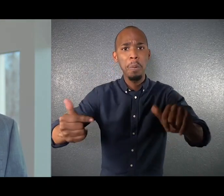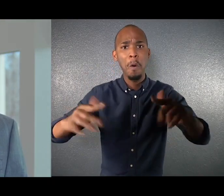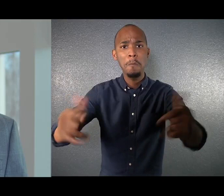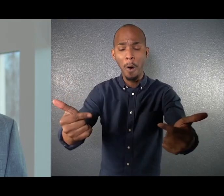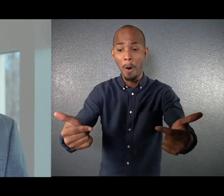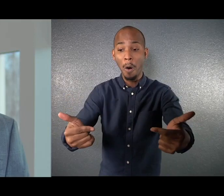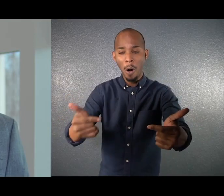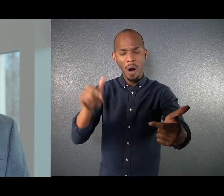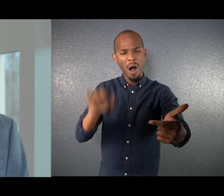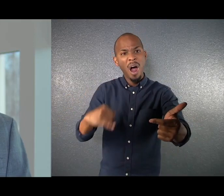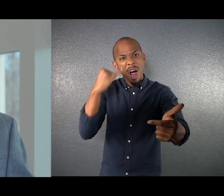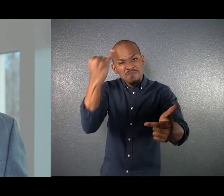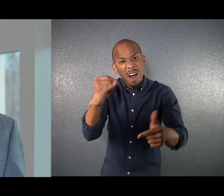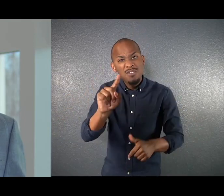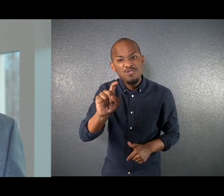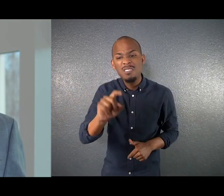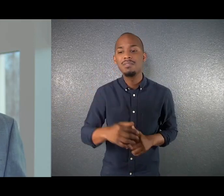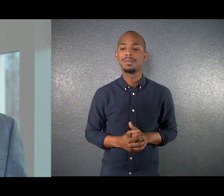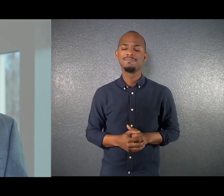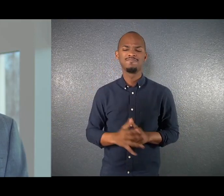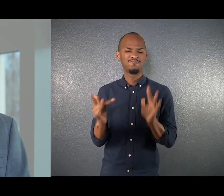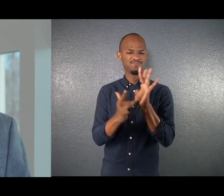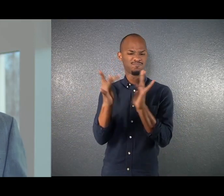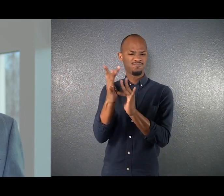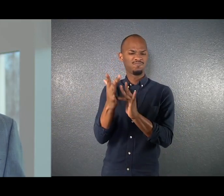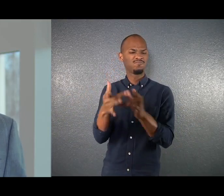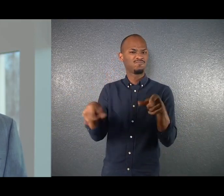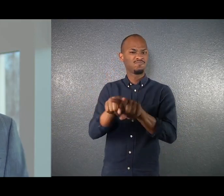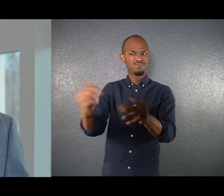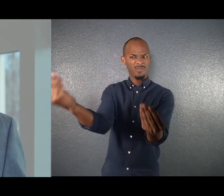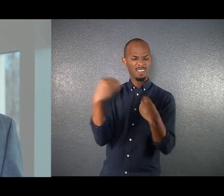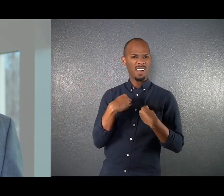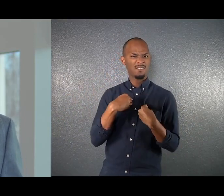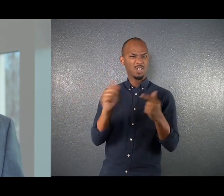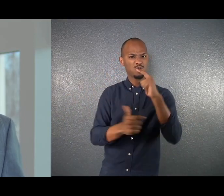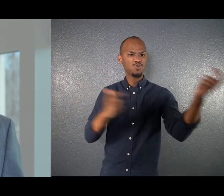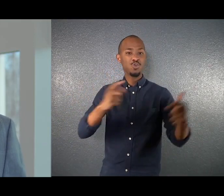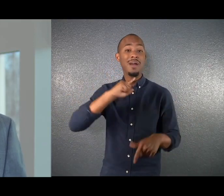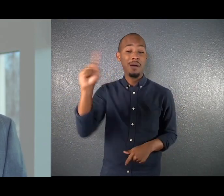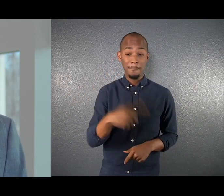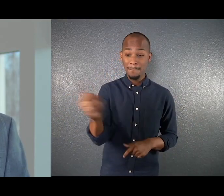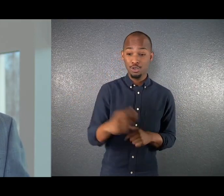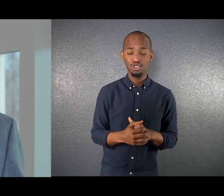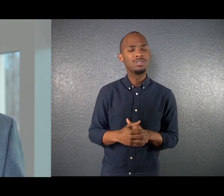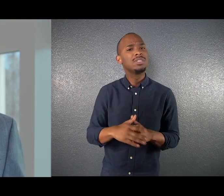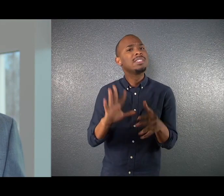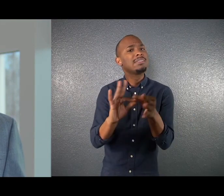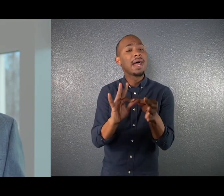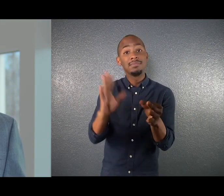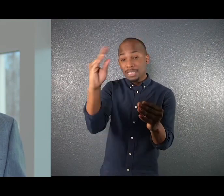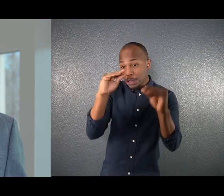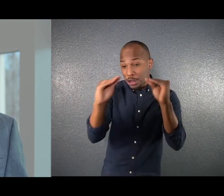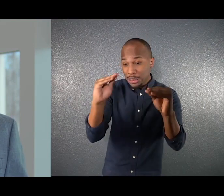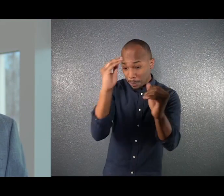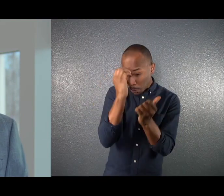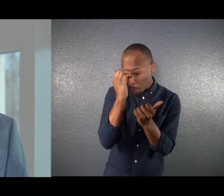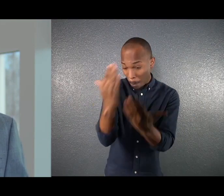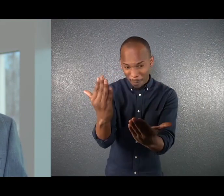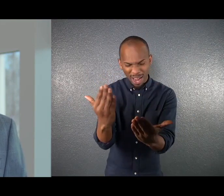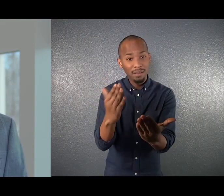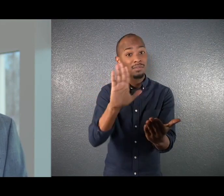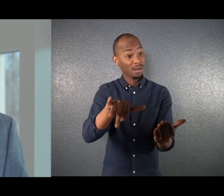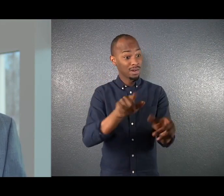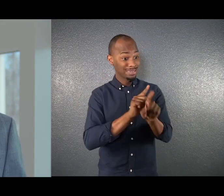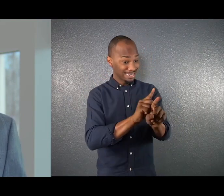multiplication. Imagine that. And Jesus also, when He gave us the Great Commission, He said, teach them to obey.